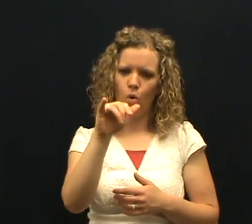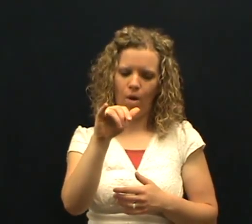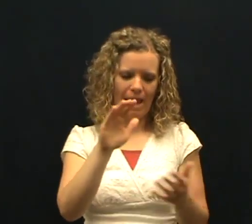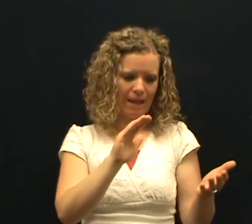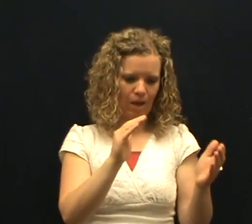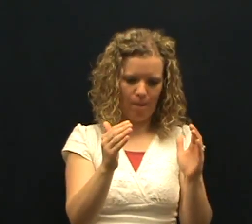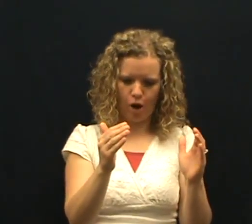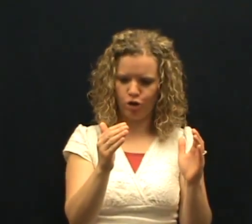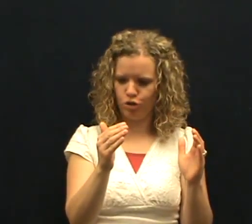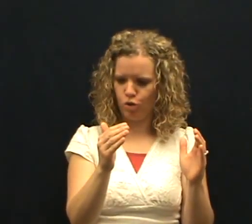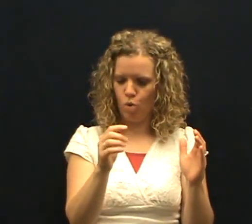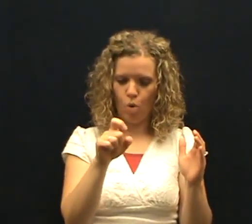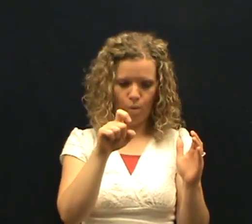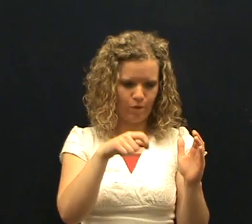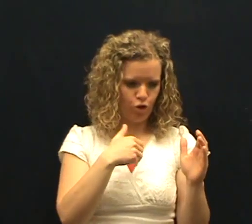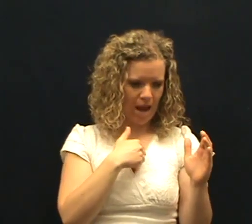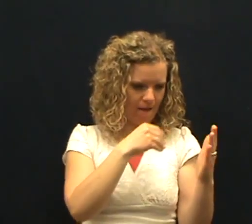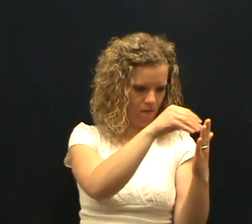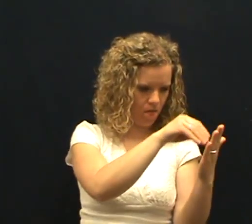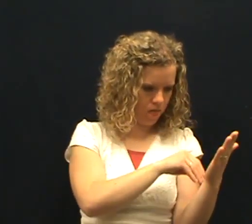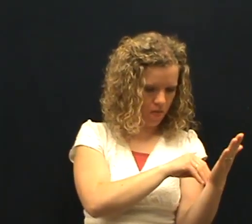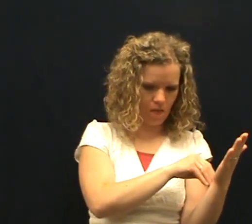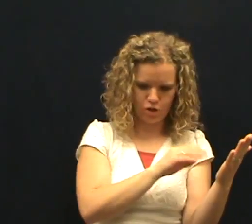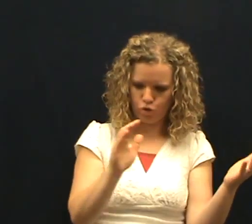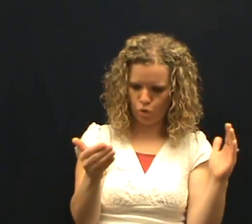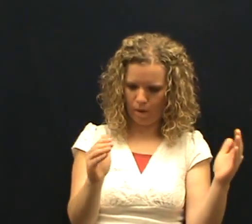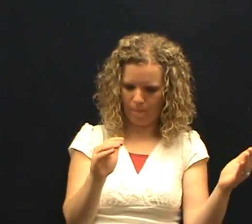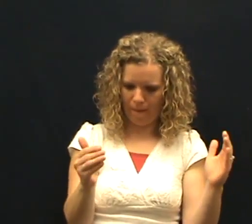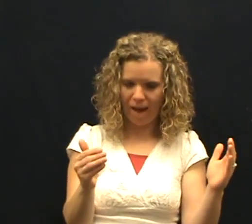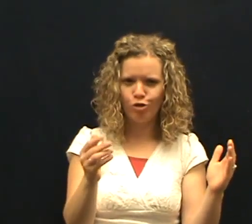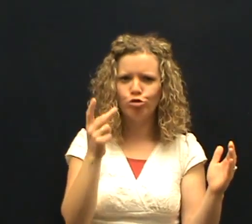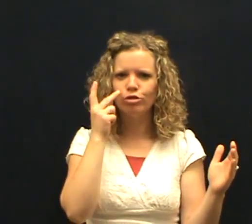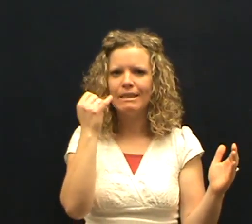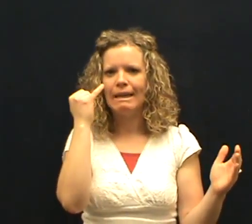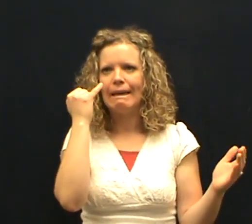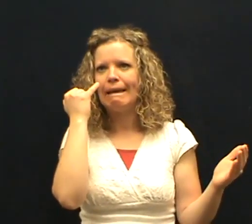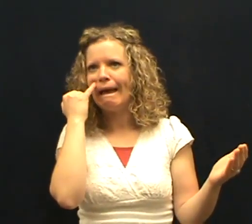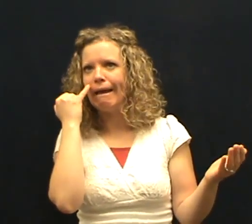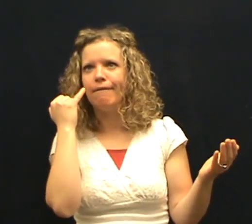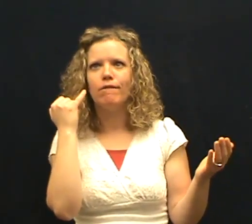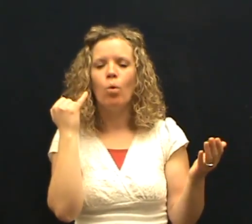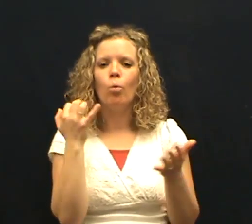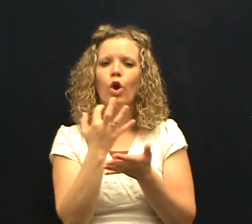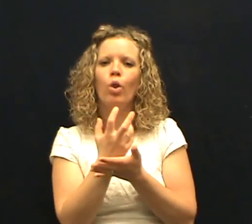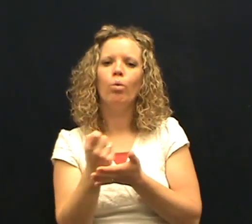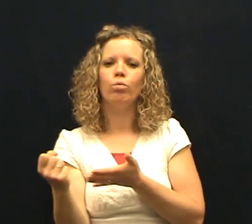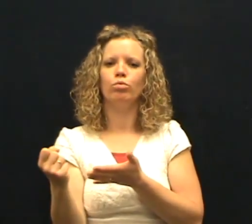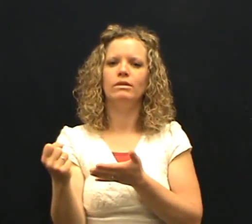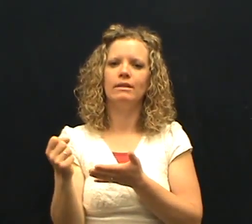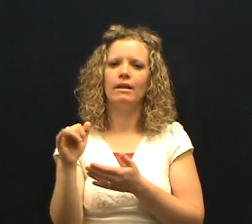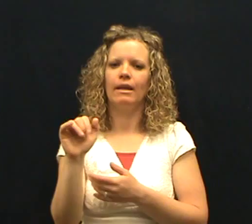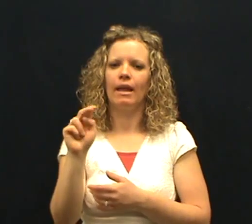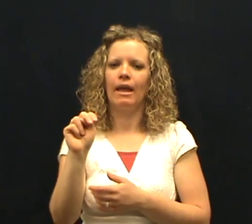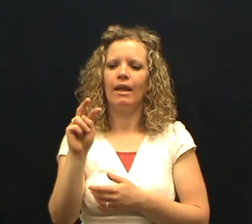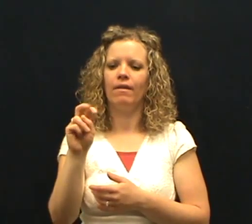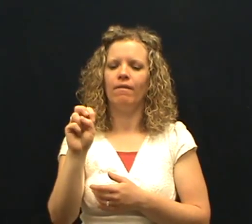inventory system, and tell whether there's any inventory loss or leakage. And if there is, then we can